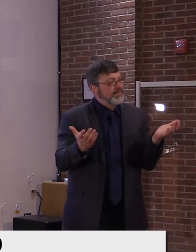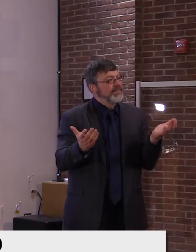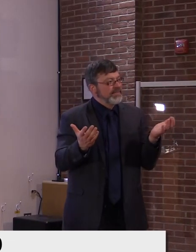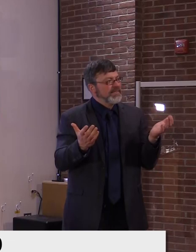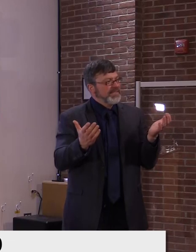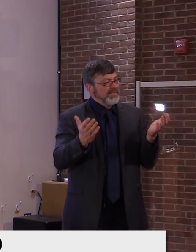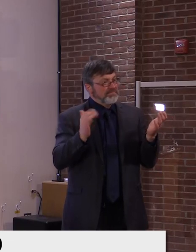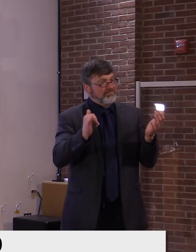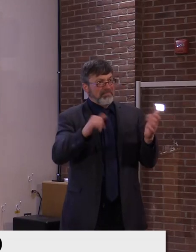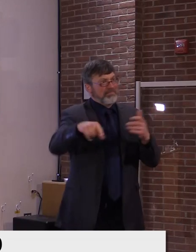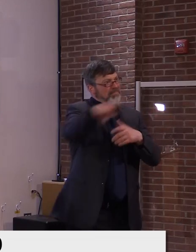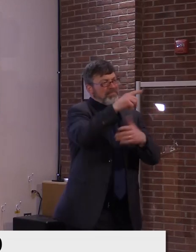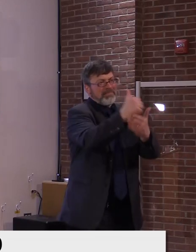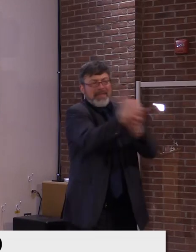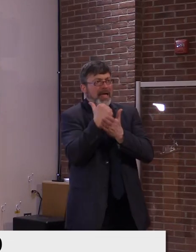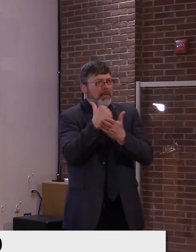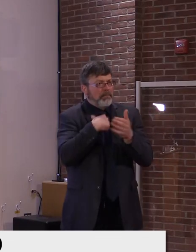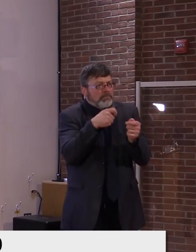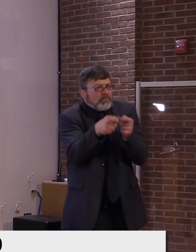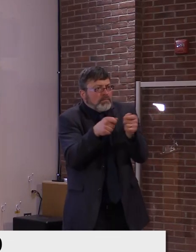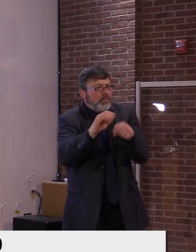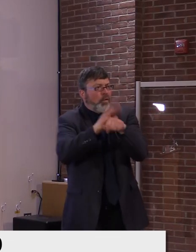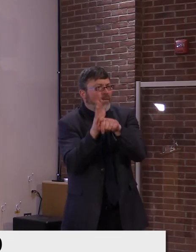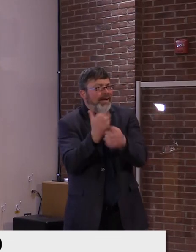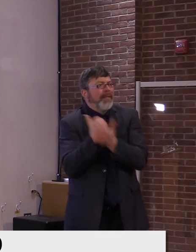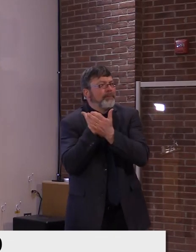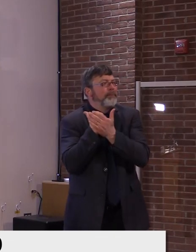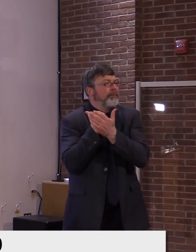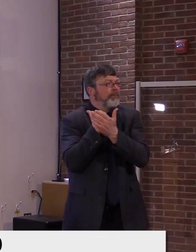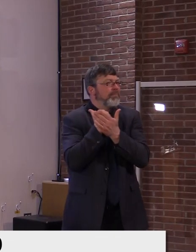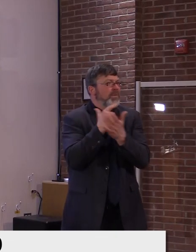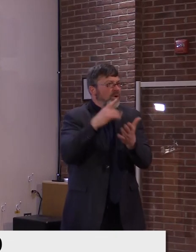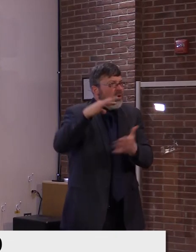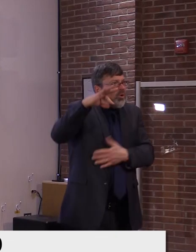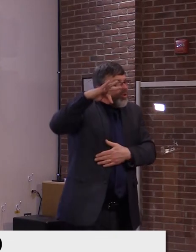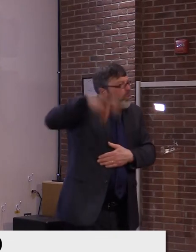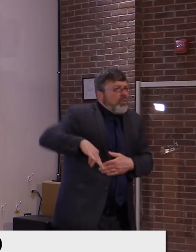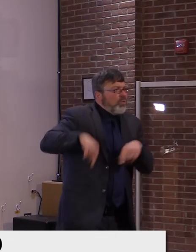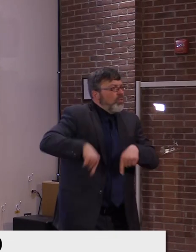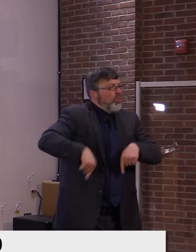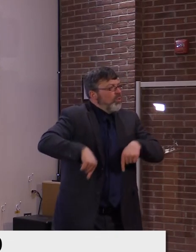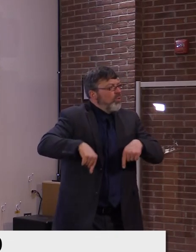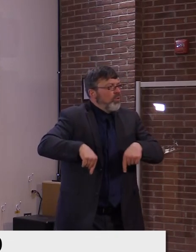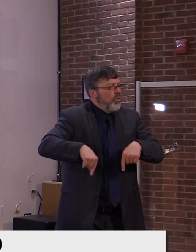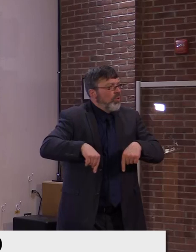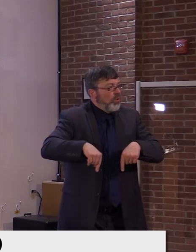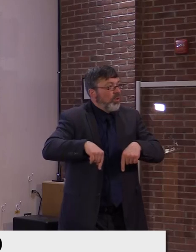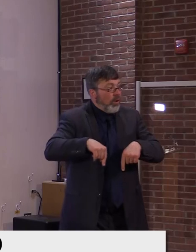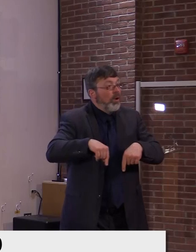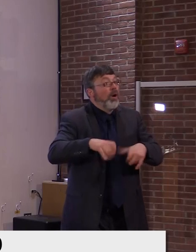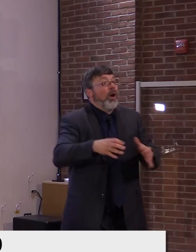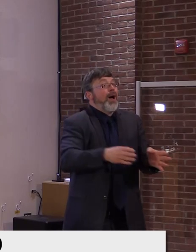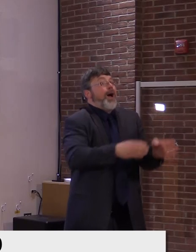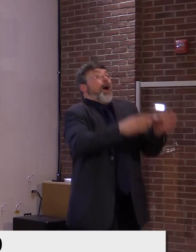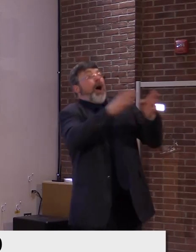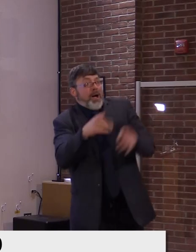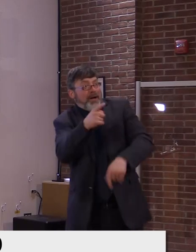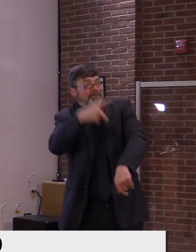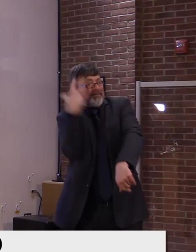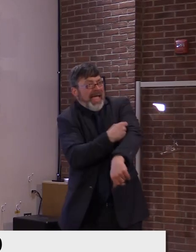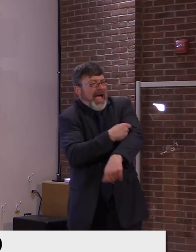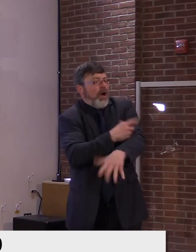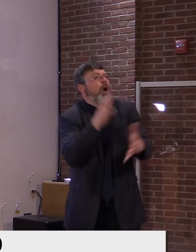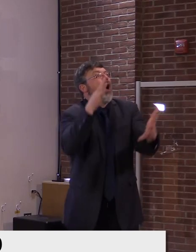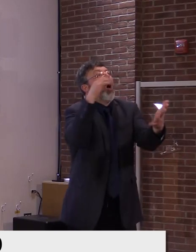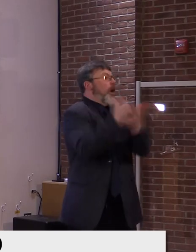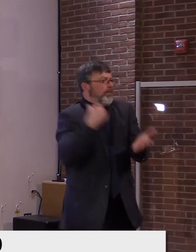everyone has had the opportunity to be vaccinated. So certainly a big thank you to every Vermonter who is routinely and regularly getting tested,